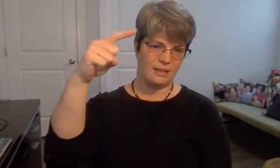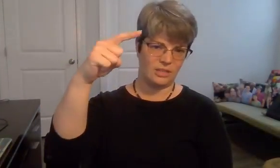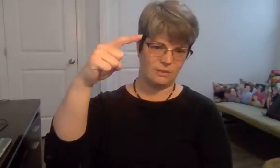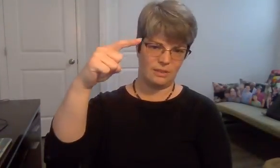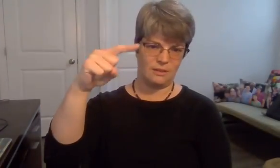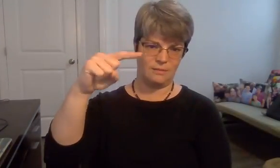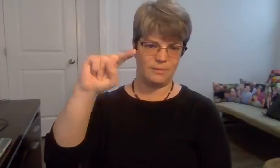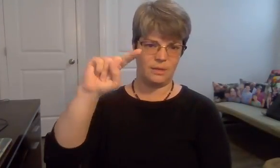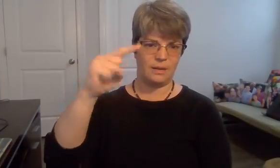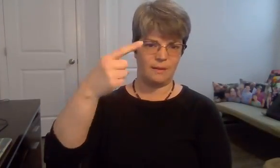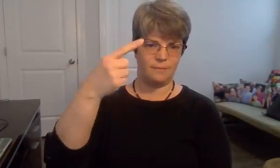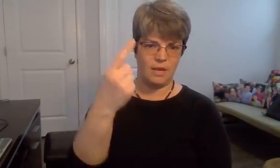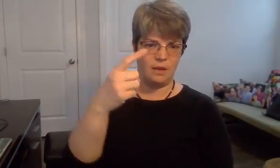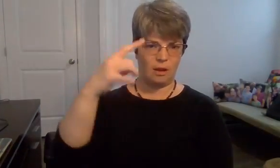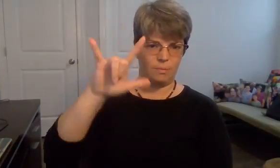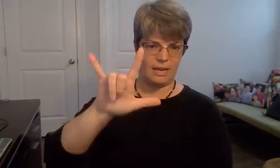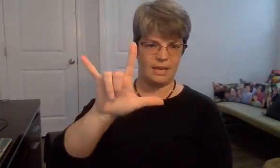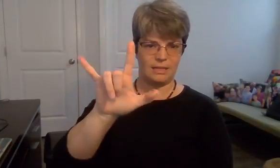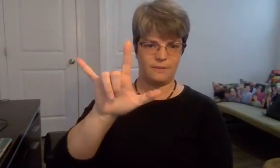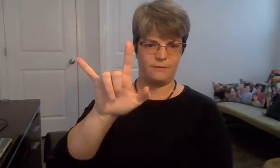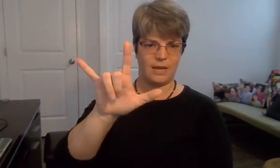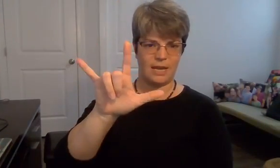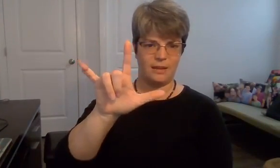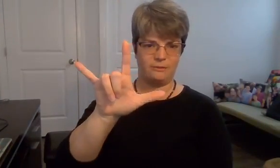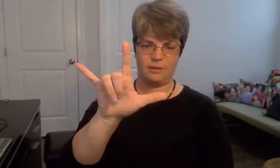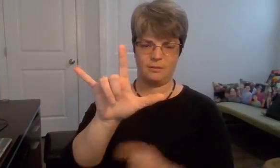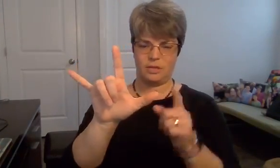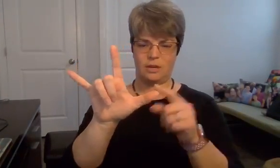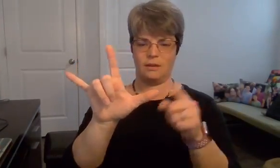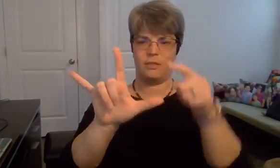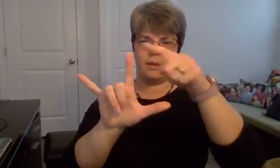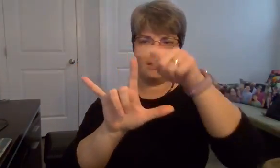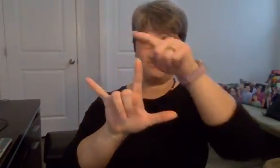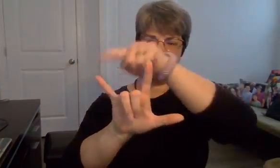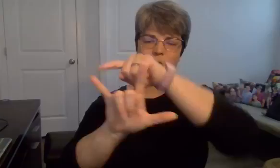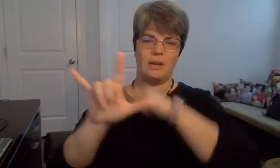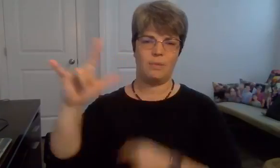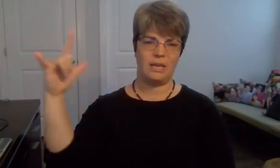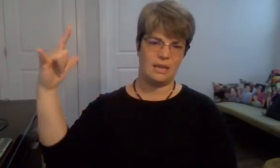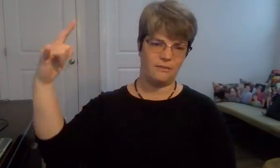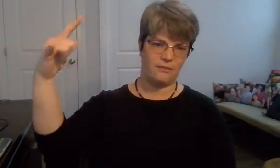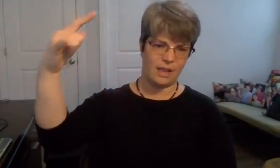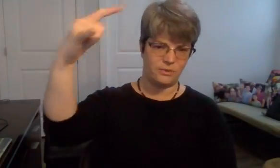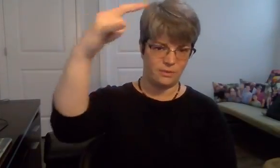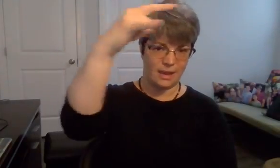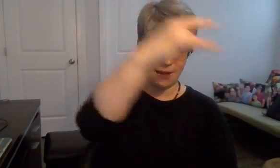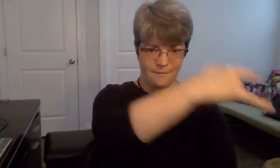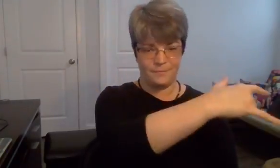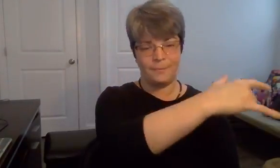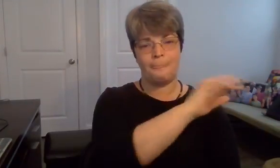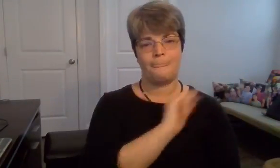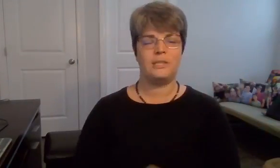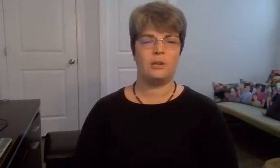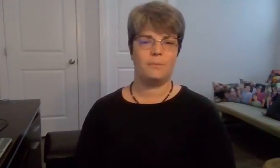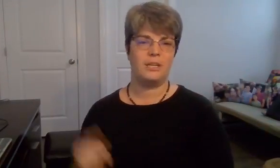this. She was little. So airplane is a thumb, a pointer, and a pinky, and it flies through the air. That's airplane. She